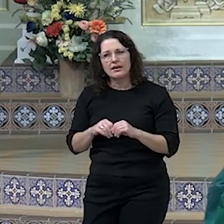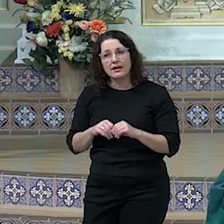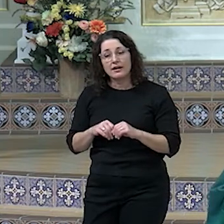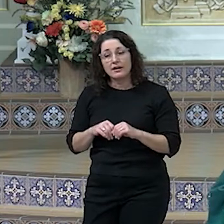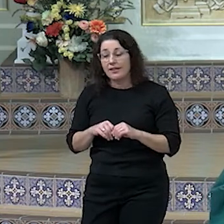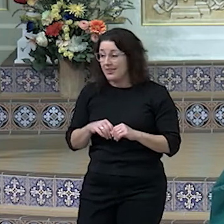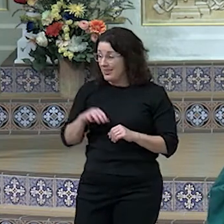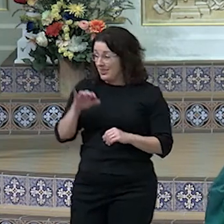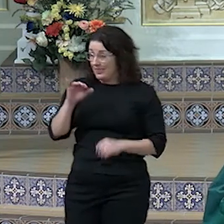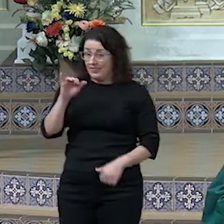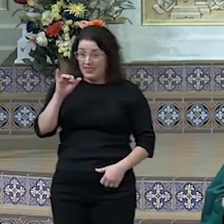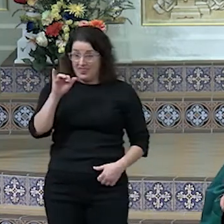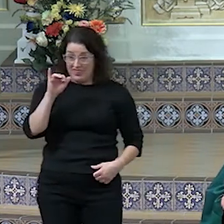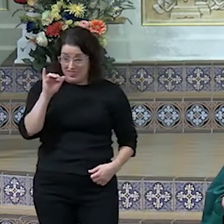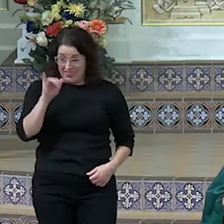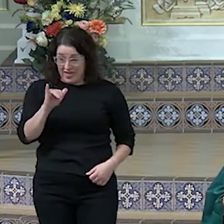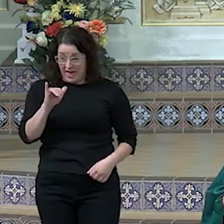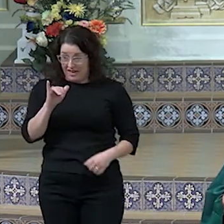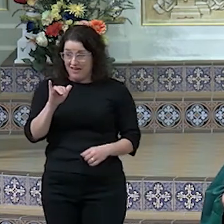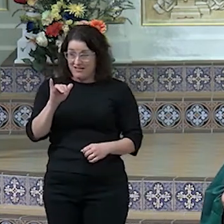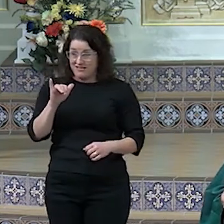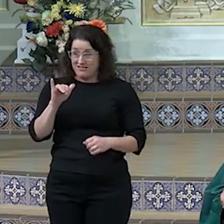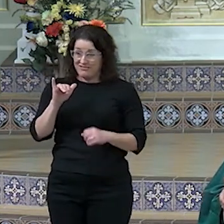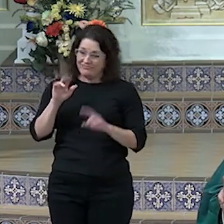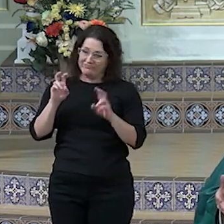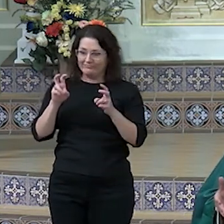that childlike tantrum that you had,